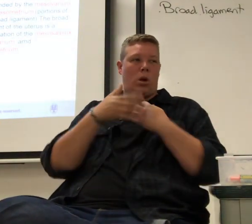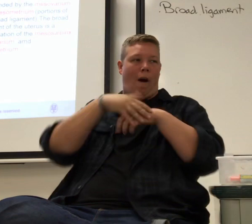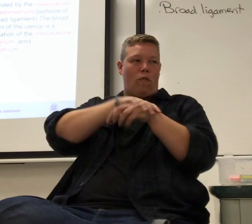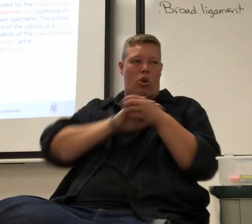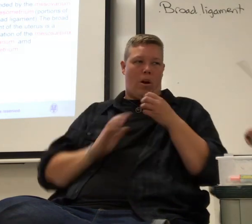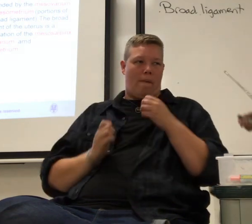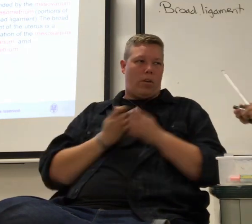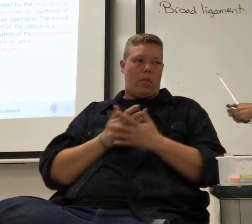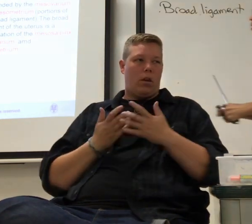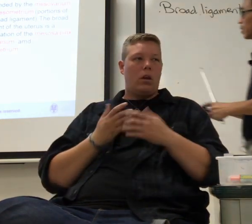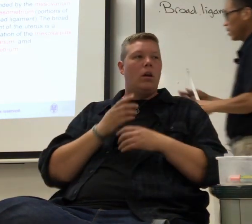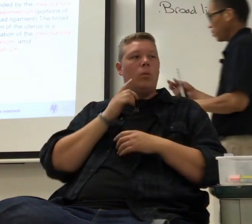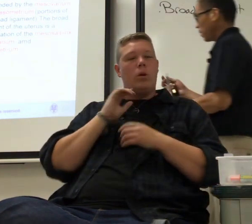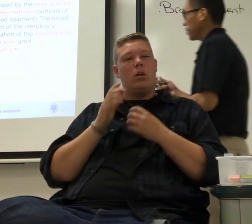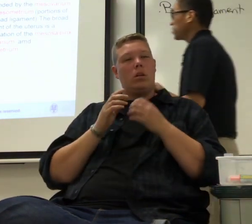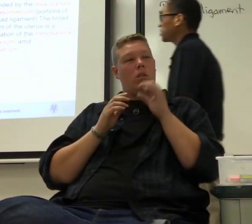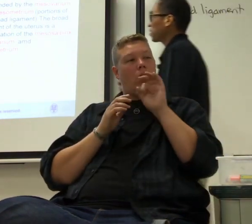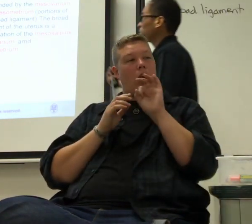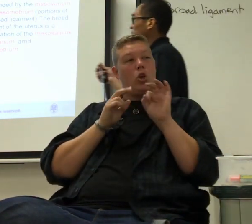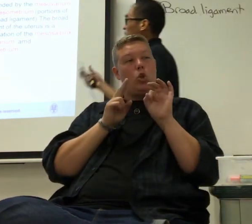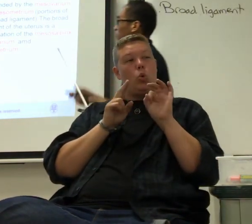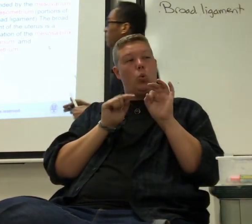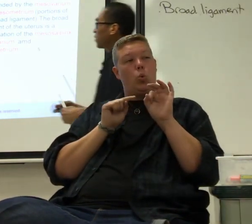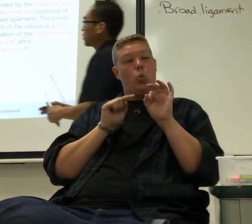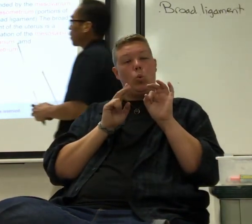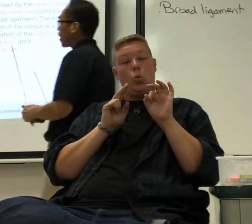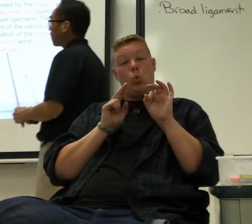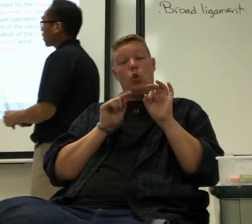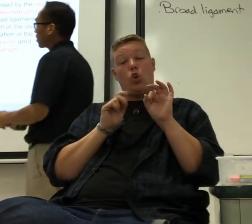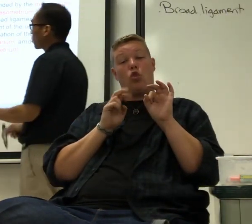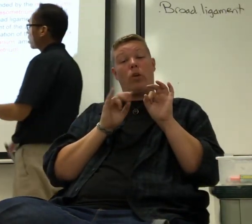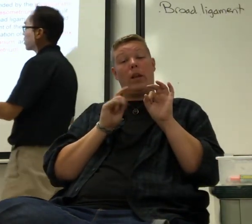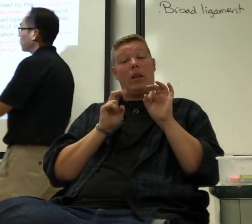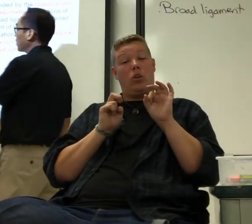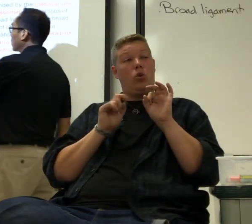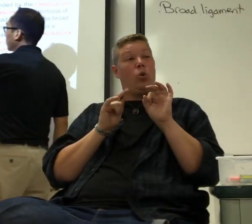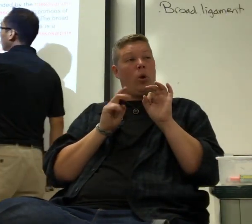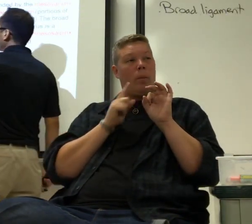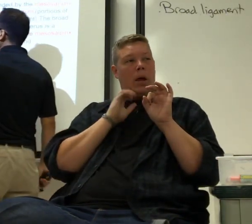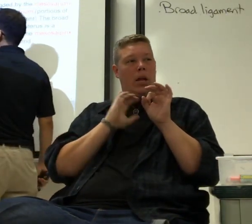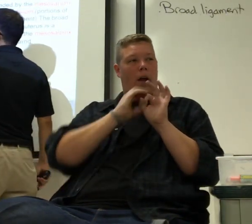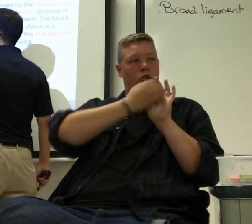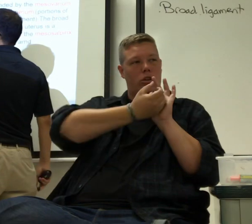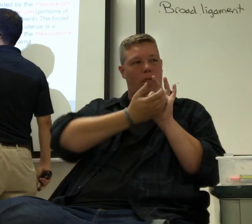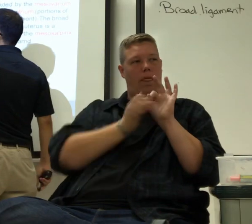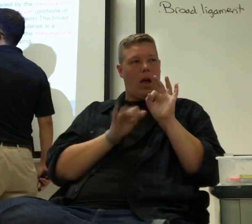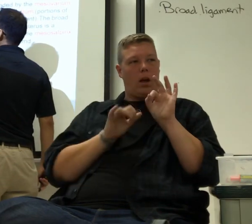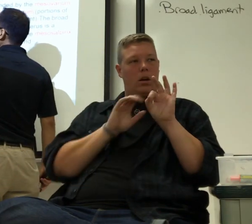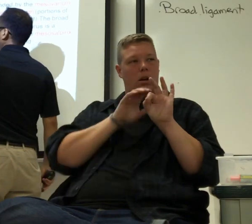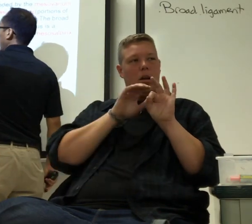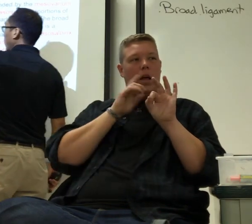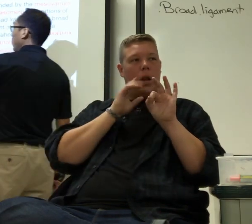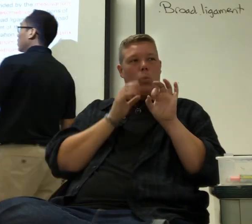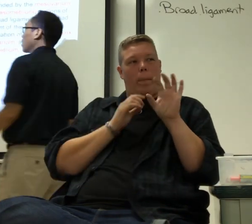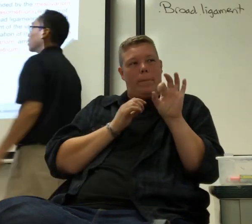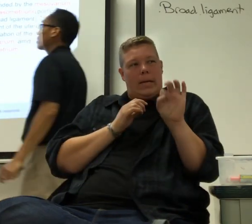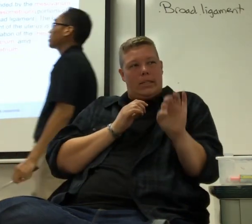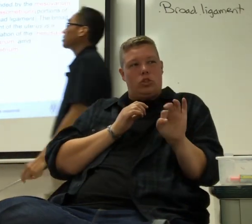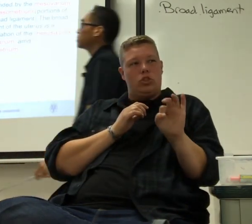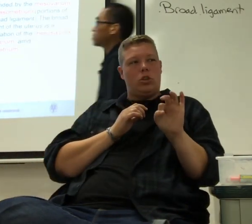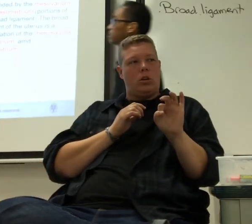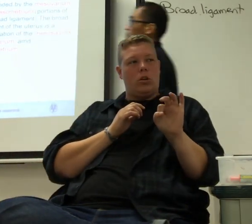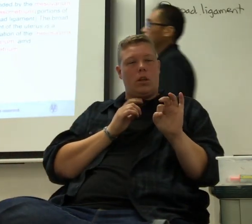the uterine tube, when it pinches underneath, you call that part of the broad ligament the mesosalpingus, right there.